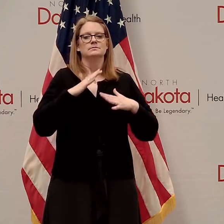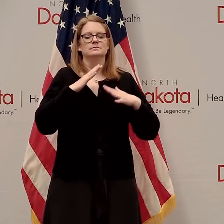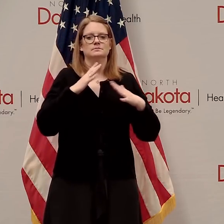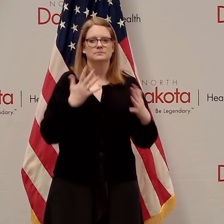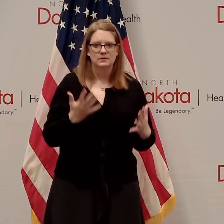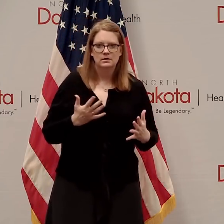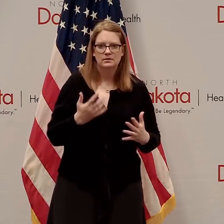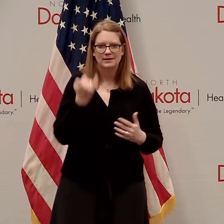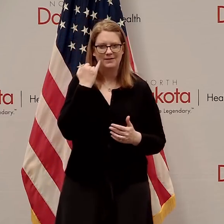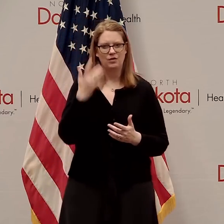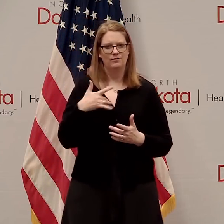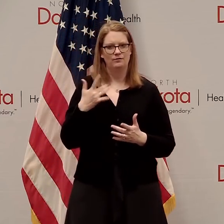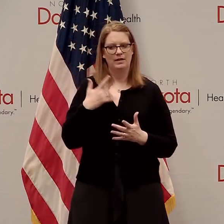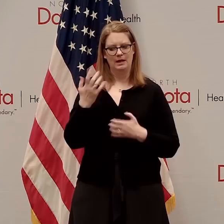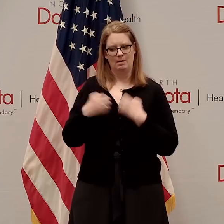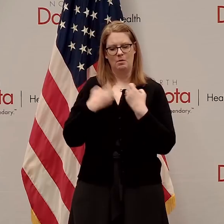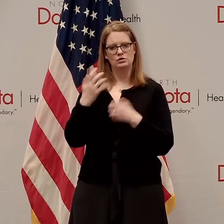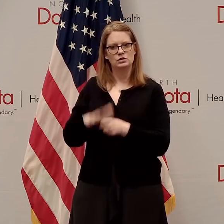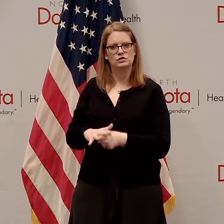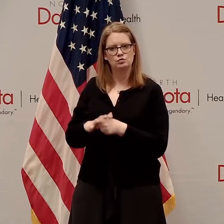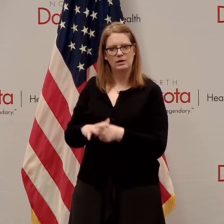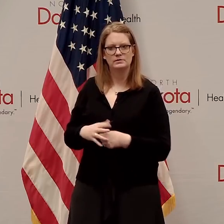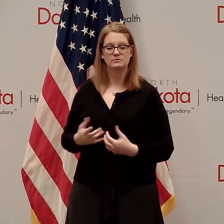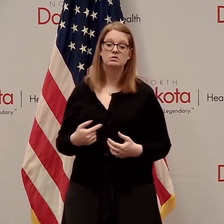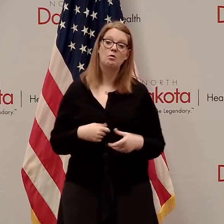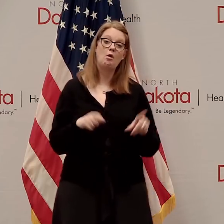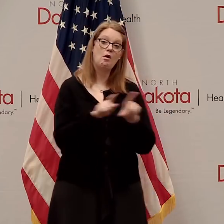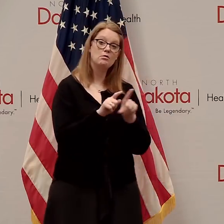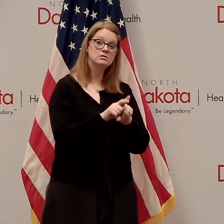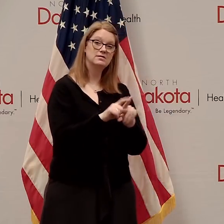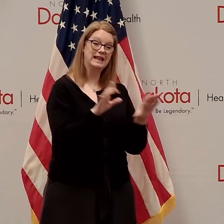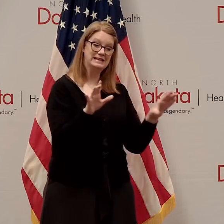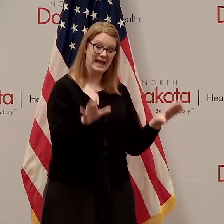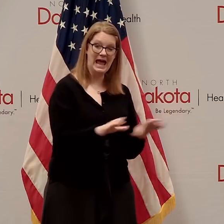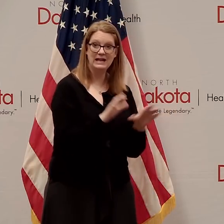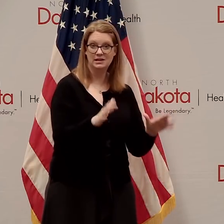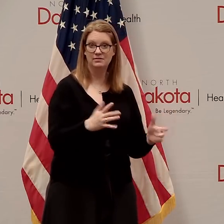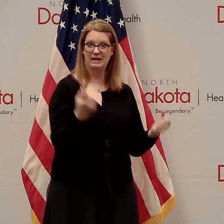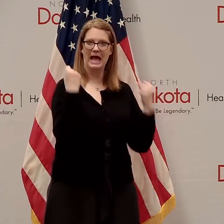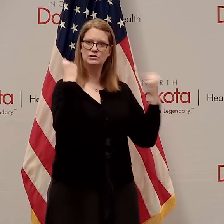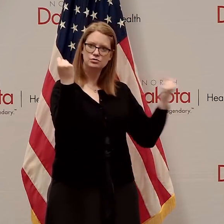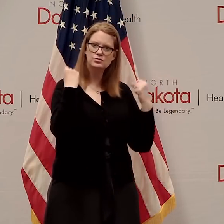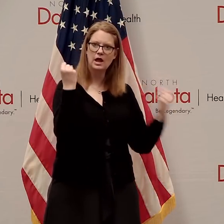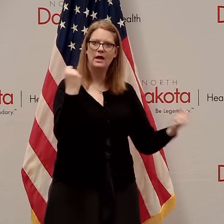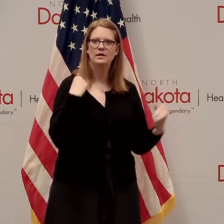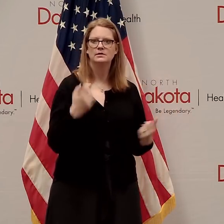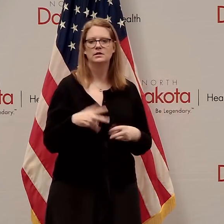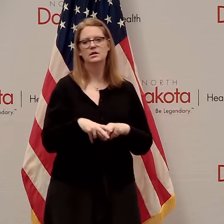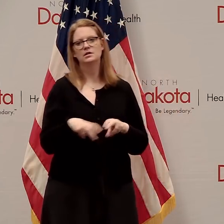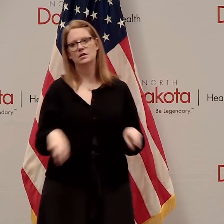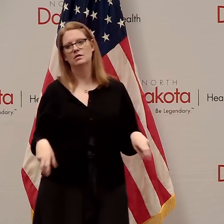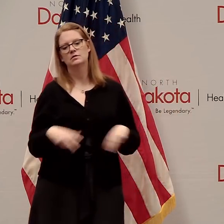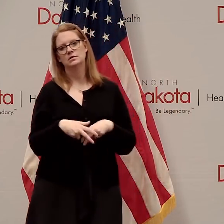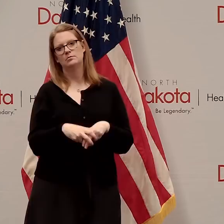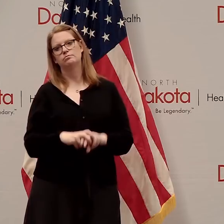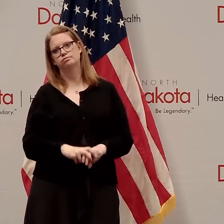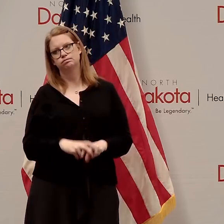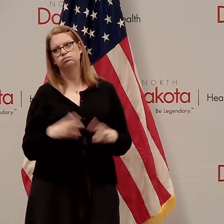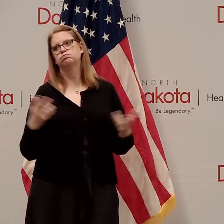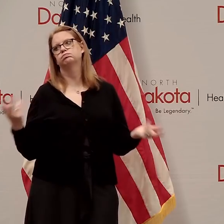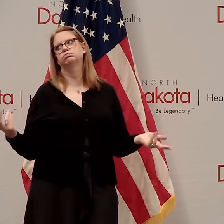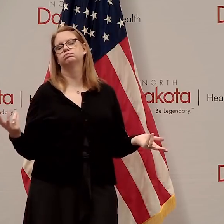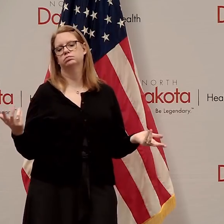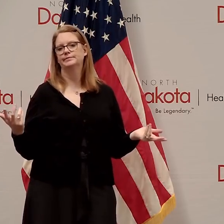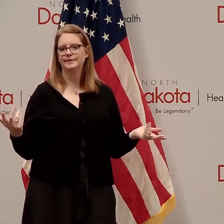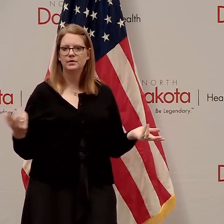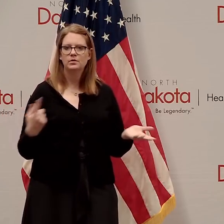for if you're feeling emotional distress. Staying active. This is, get out of the chair, get off the couch. I know we're saying